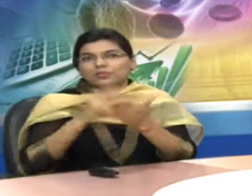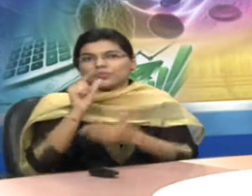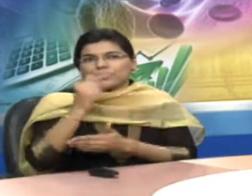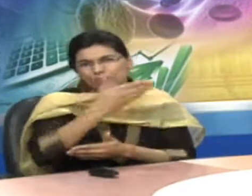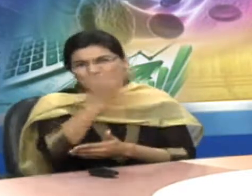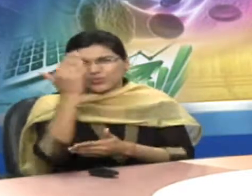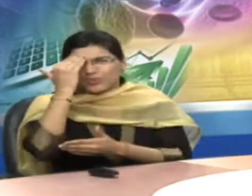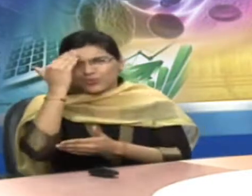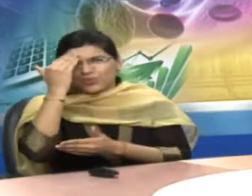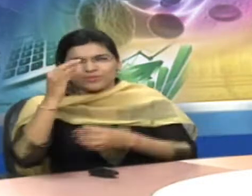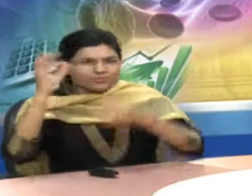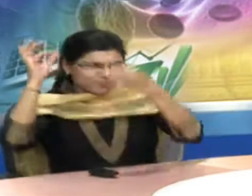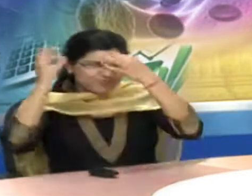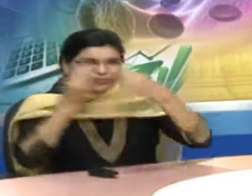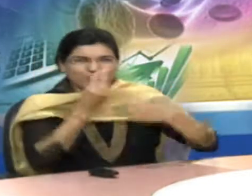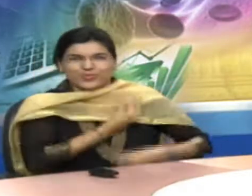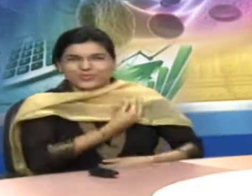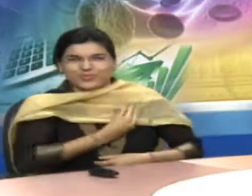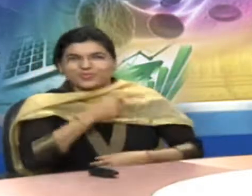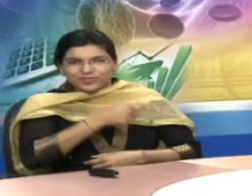Nehru. We all know